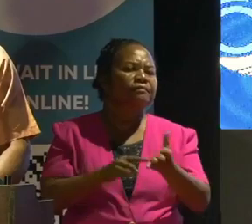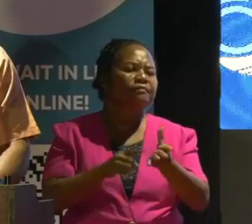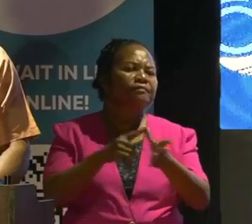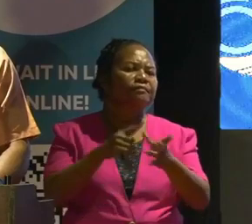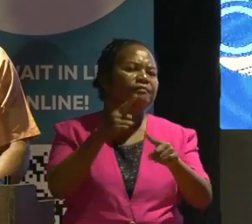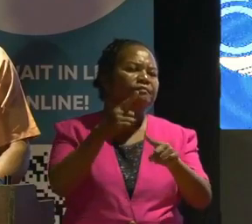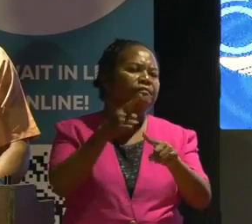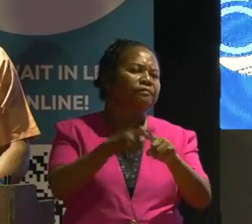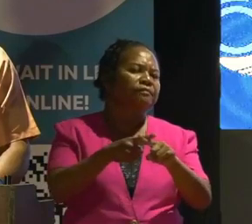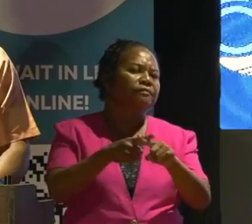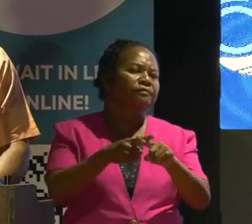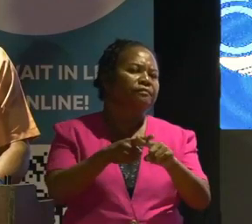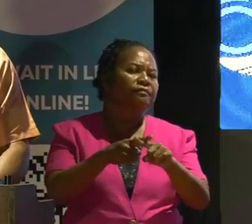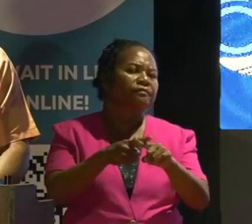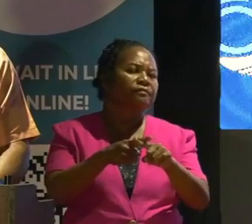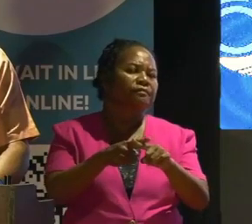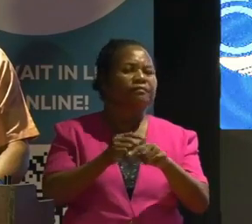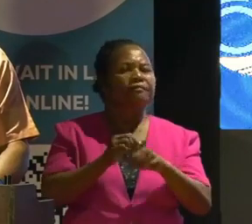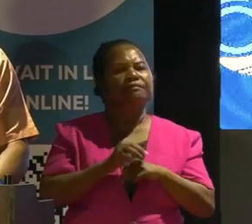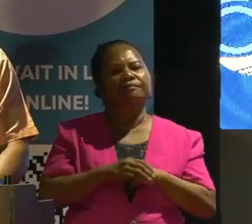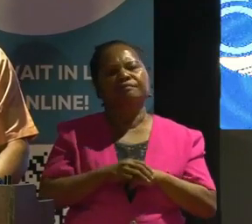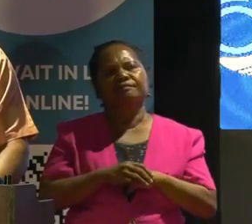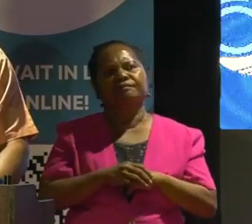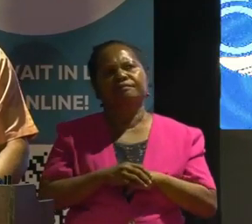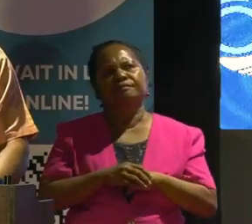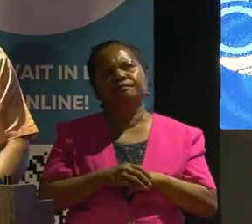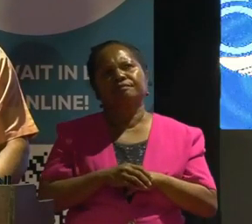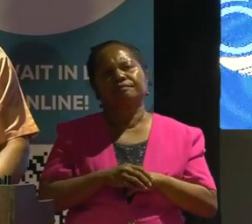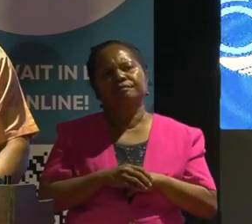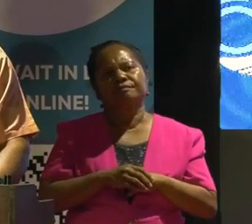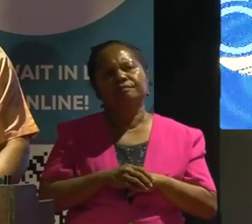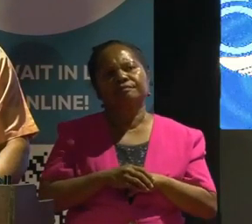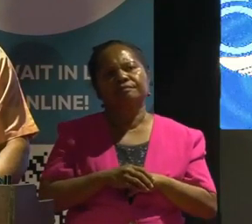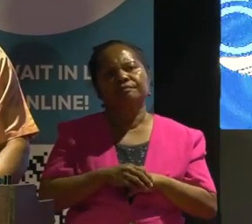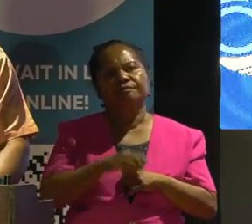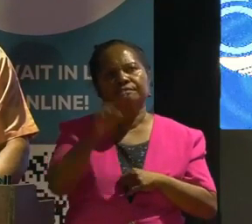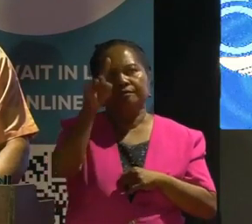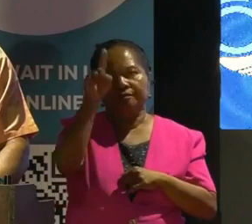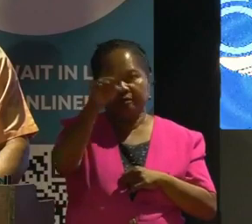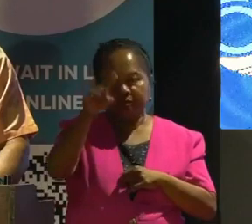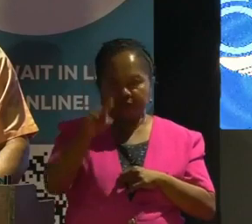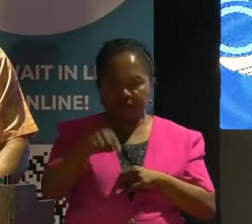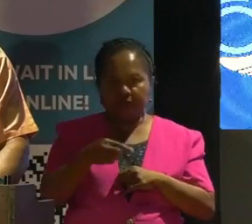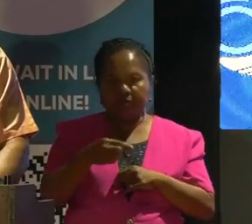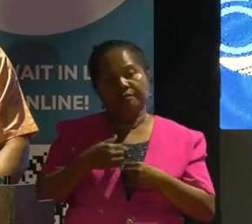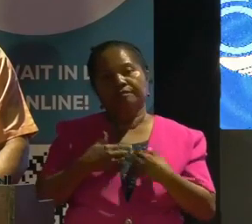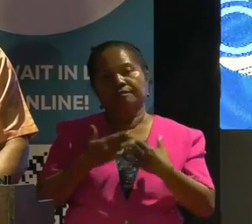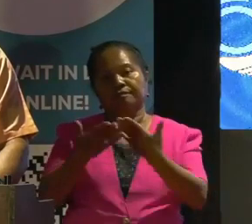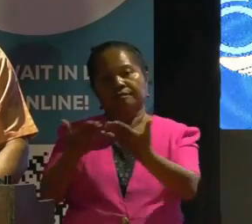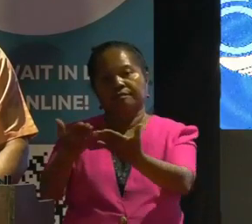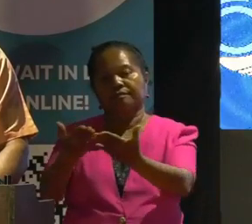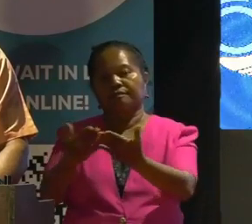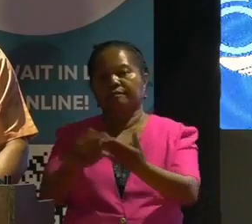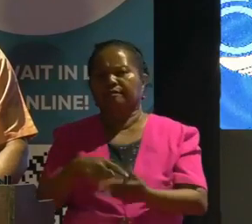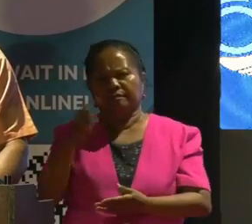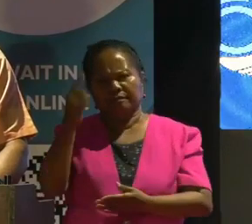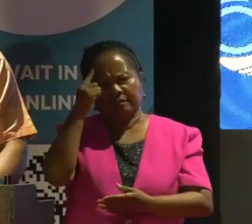contribution. So in terms of the whatever all percent rates you will apply, you plus consider